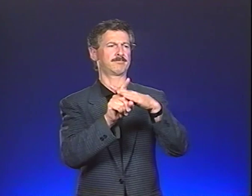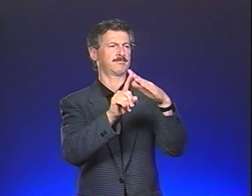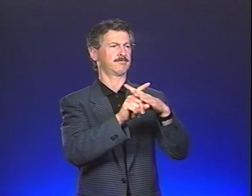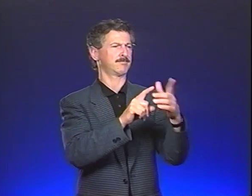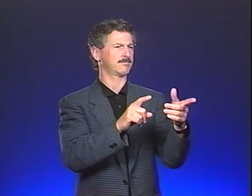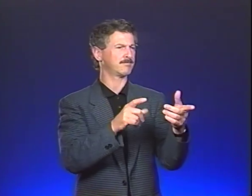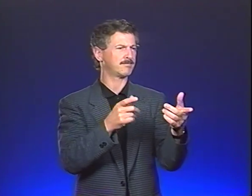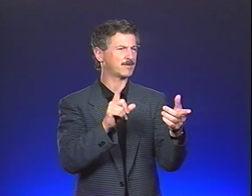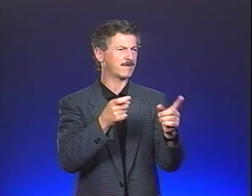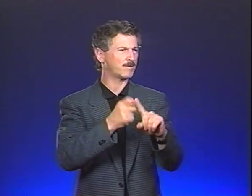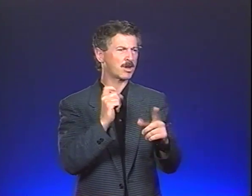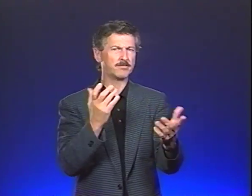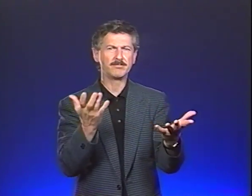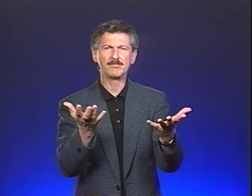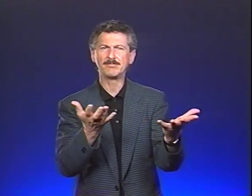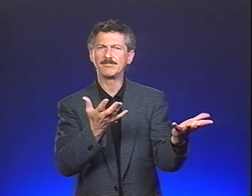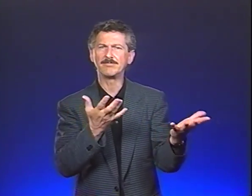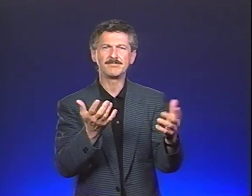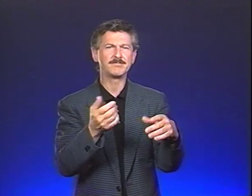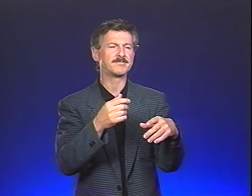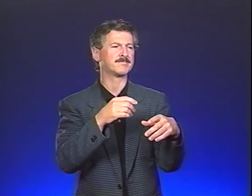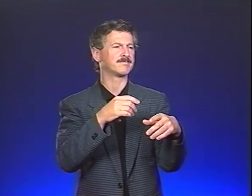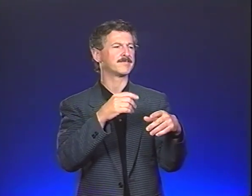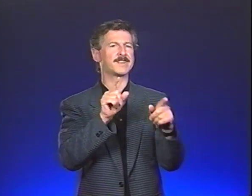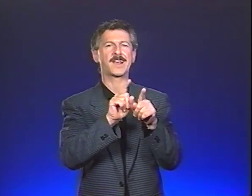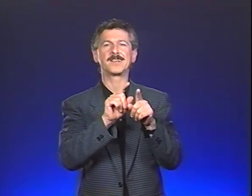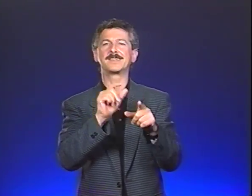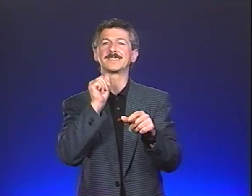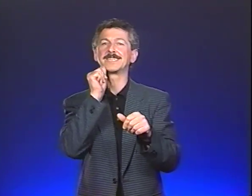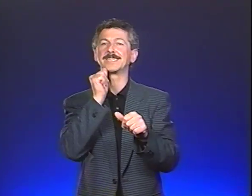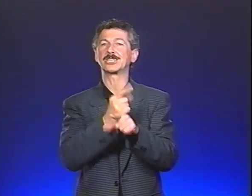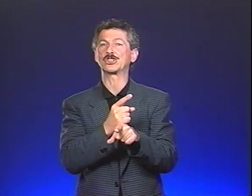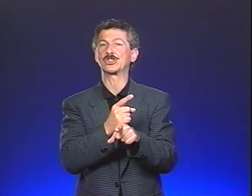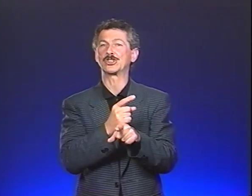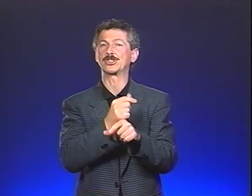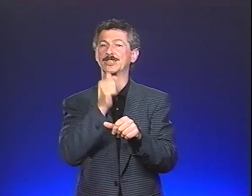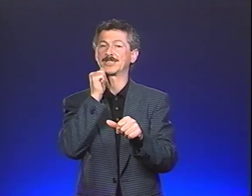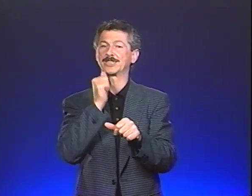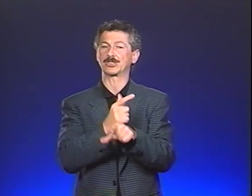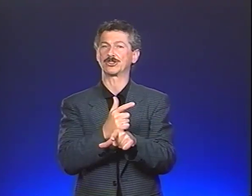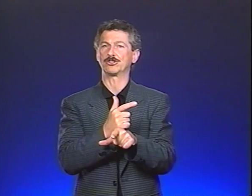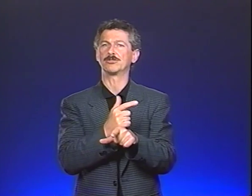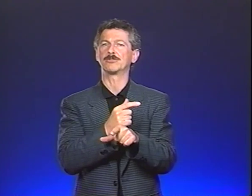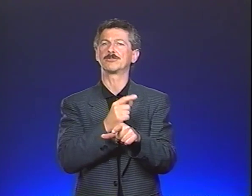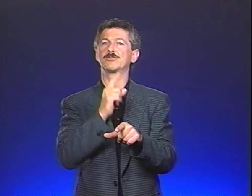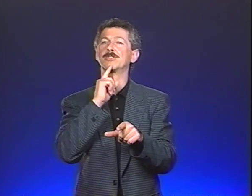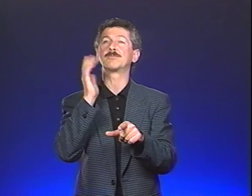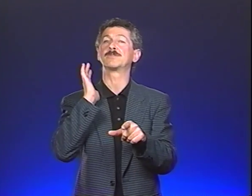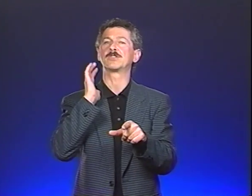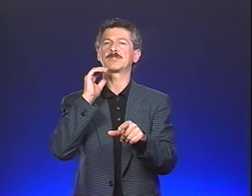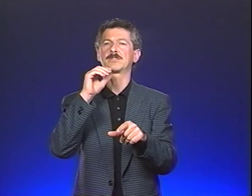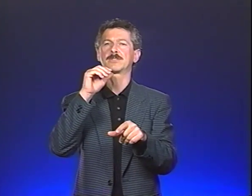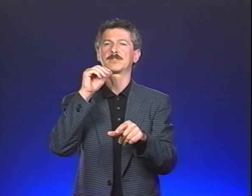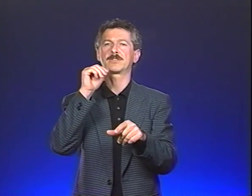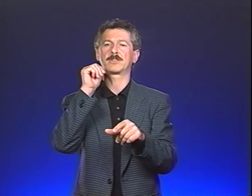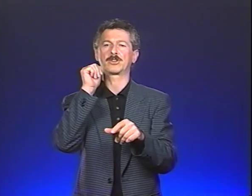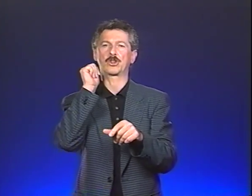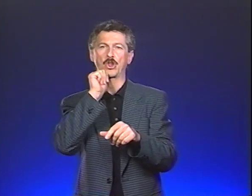focus on another way that ASL creates new signs. If we look at the sign for sister, we see that its